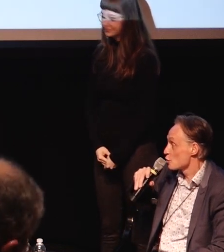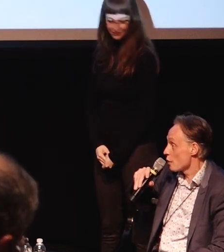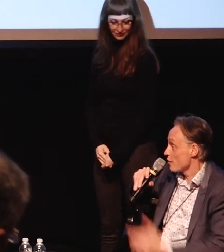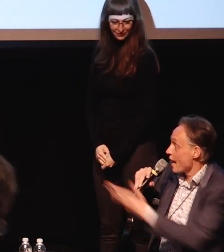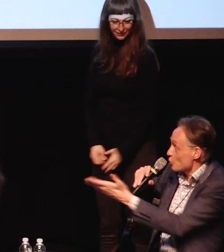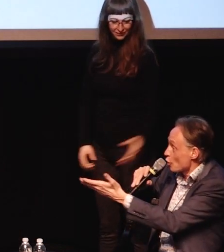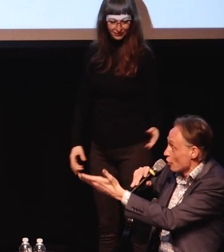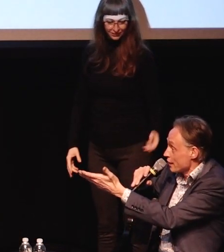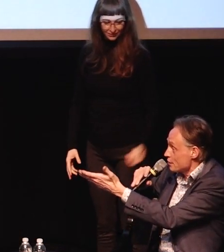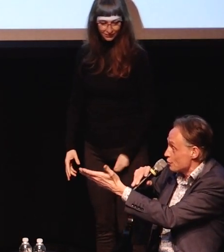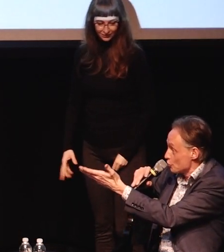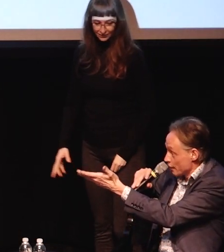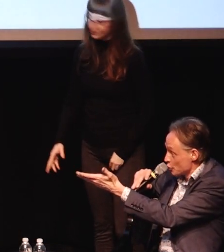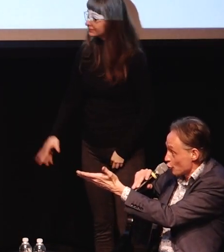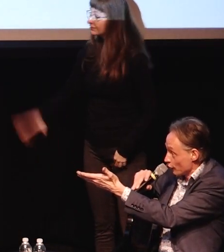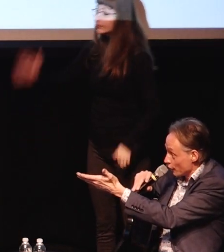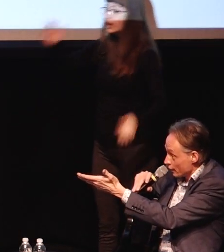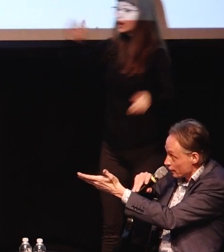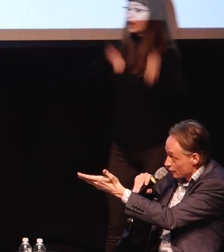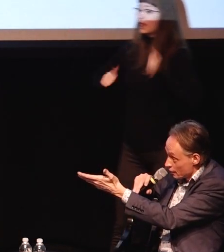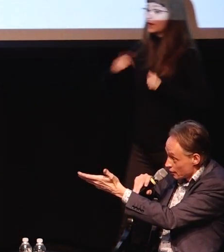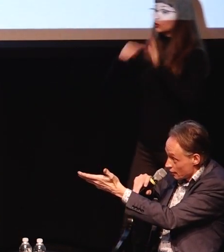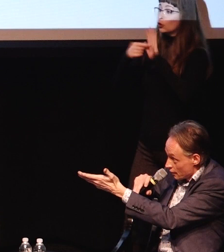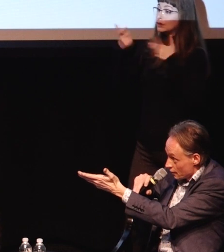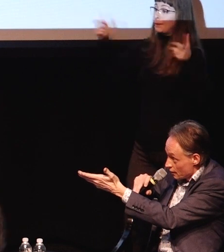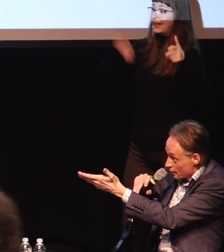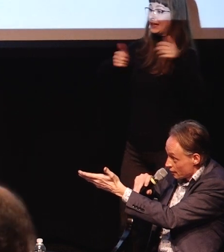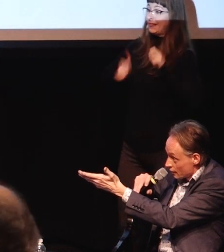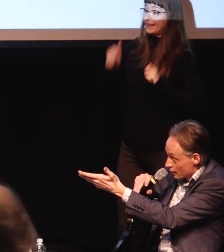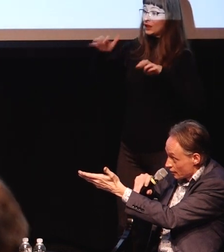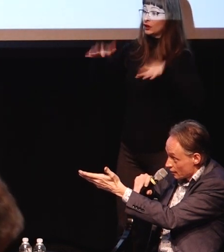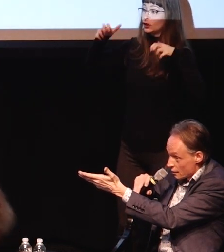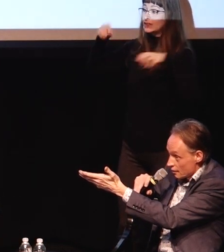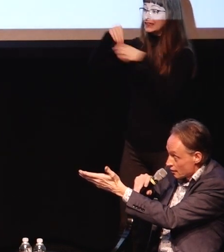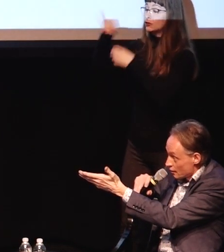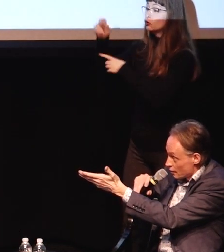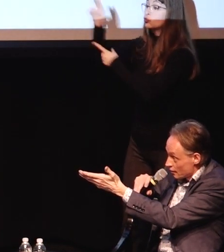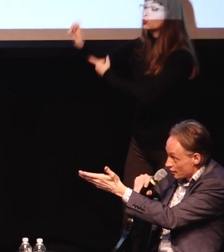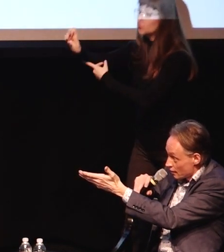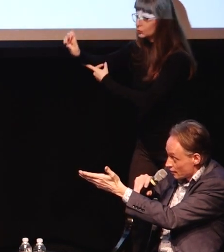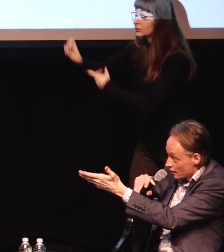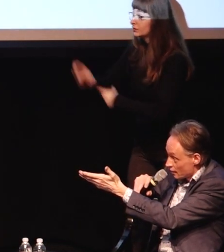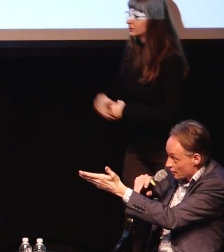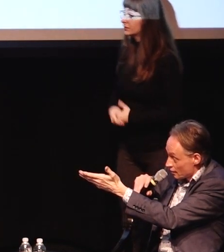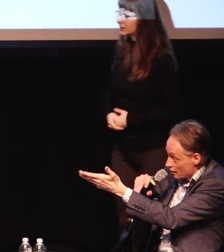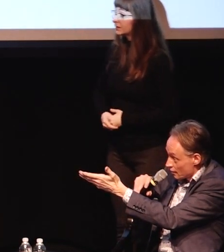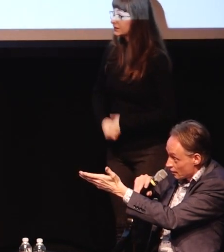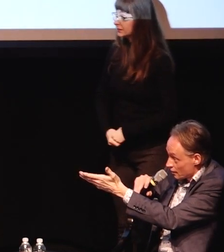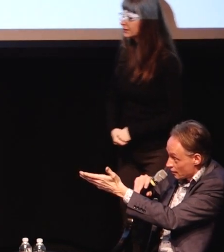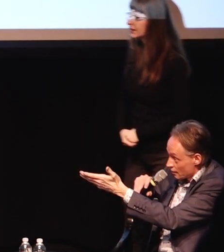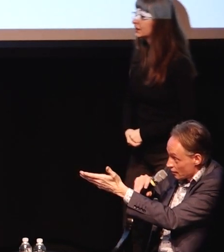Yes, theatrical release in June, correct? Yes. June 2nd, right? Yes, our movie is going to be on